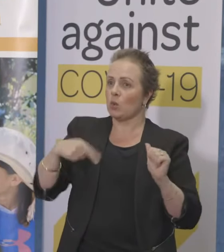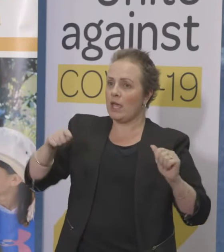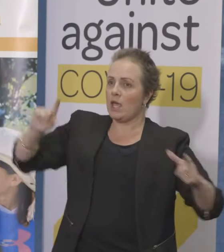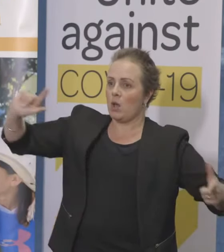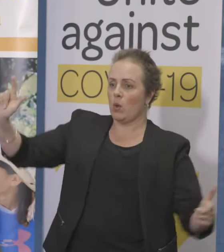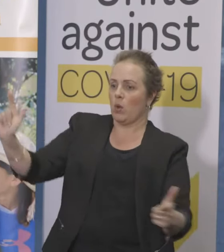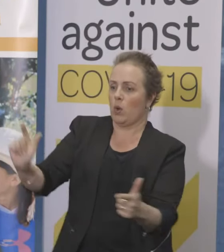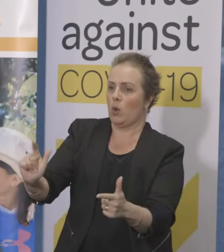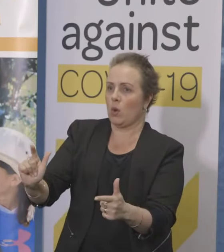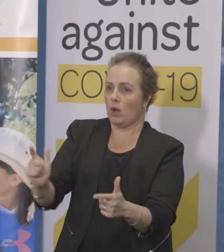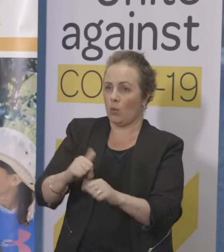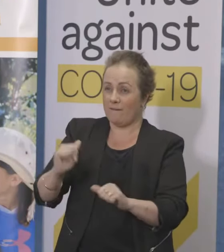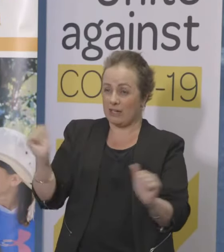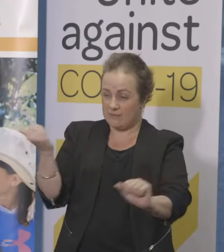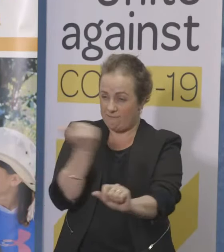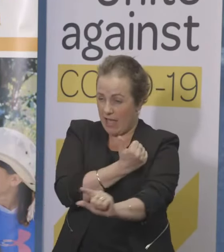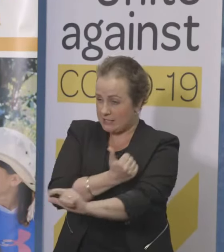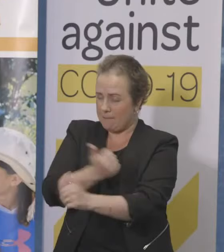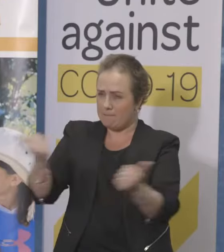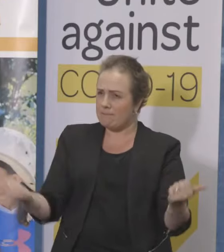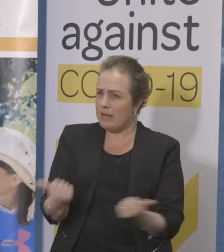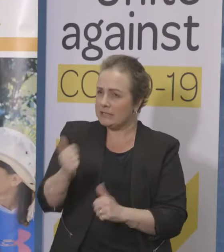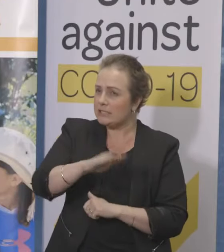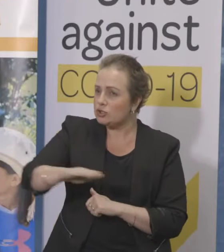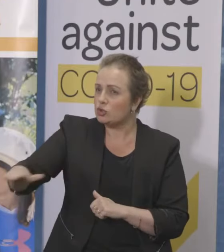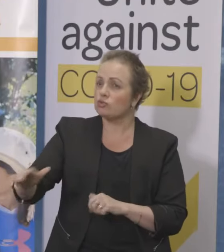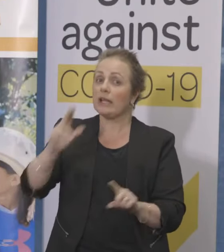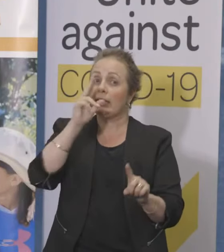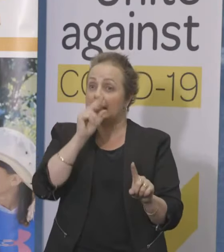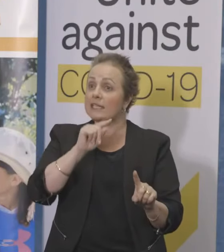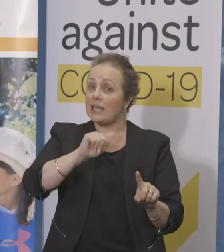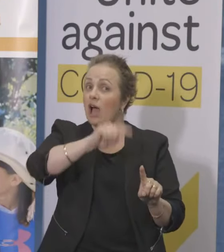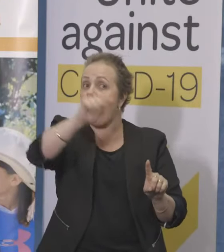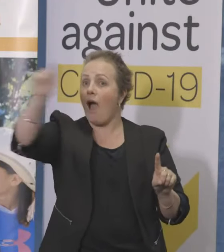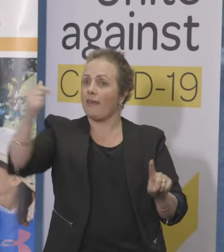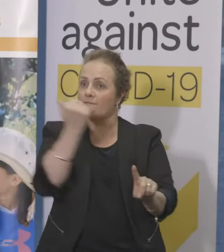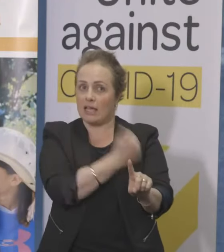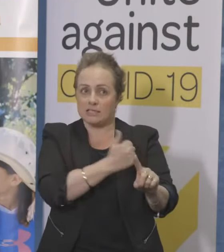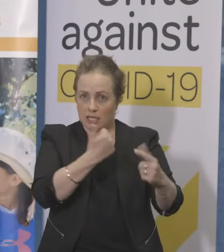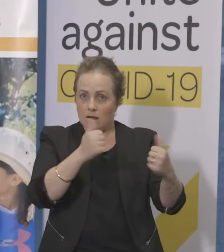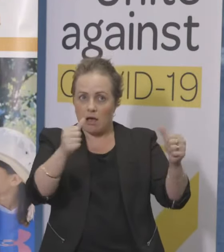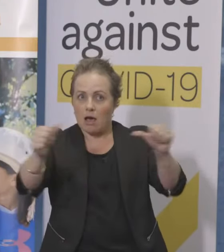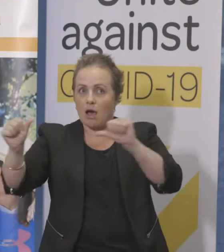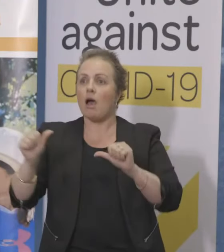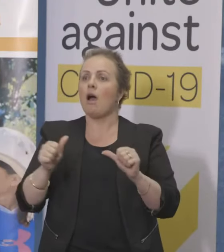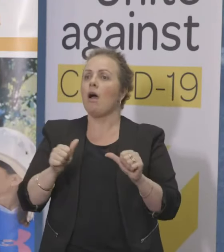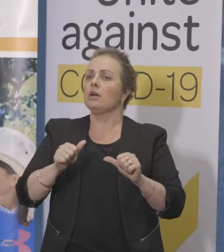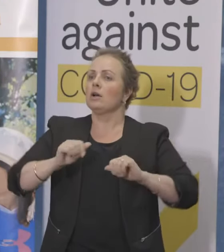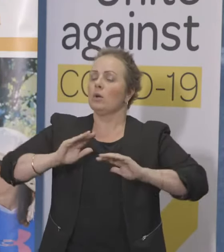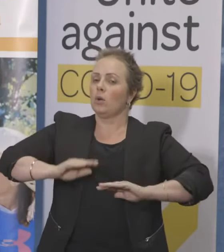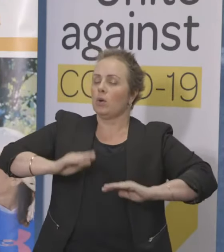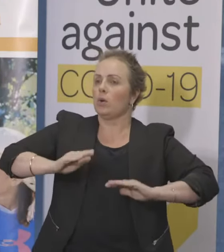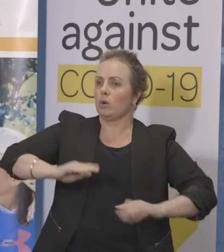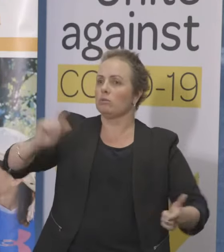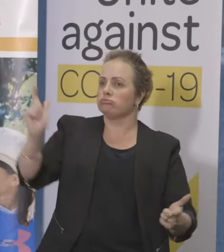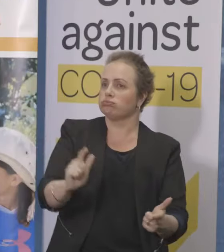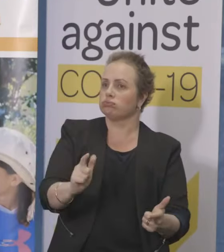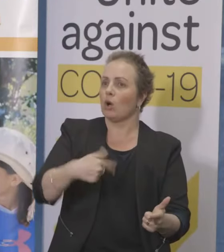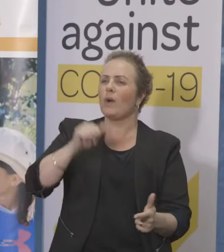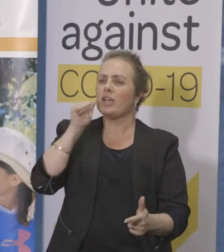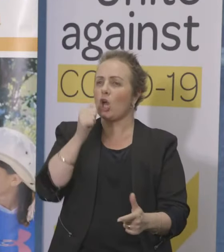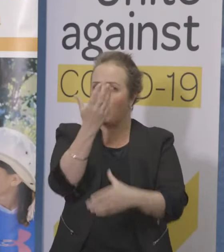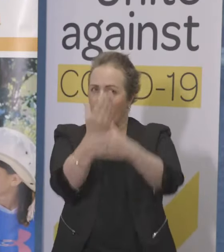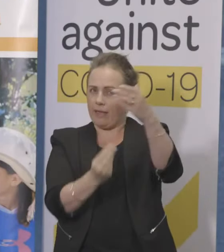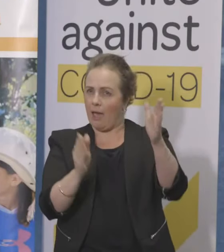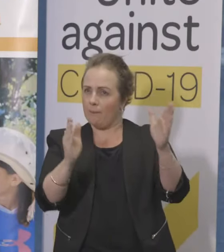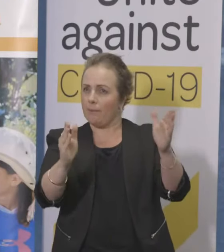We vaccinated a large number of children and teens and others to help manage it. And now we have what was a known gap. We